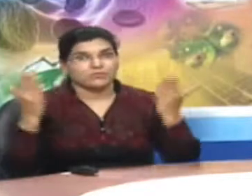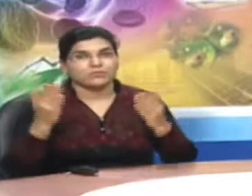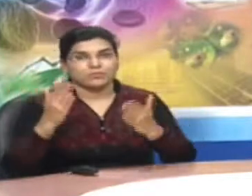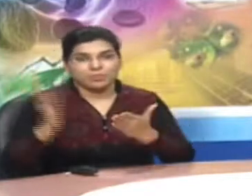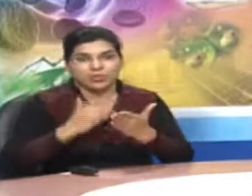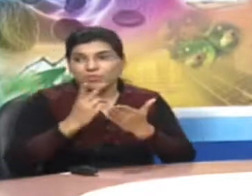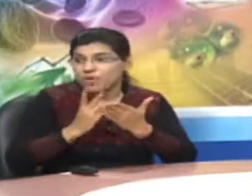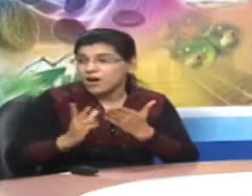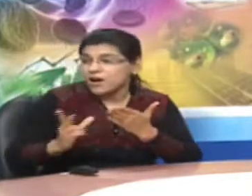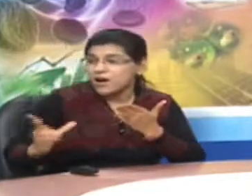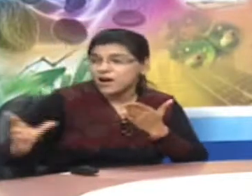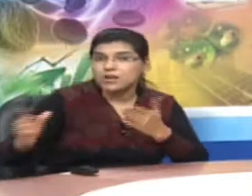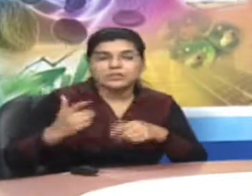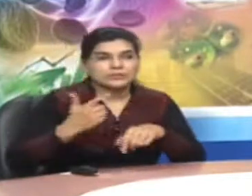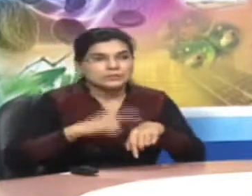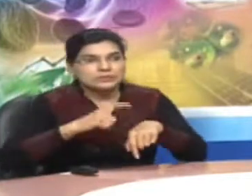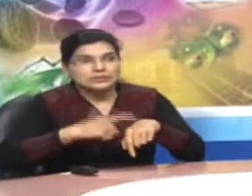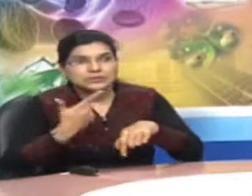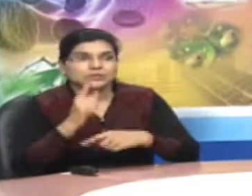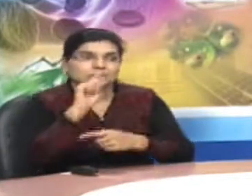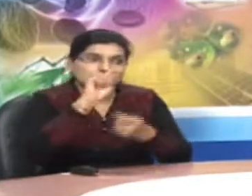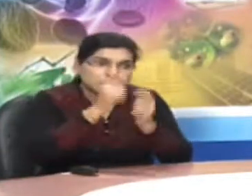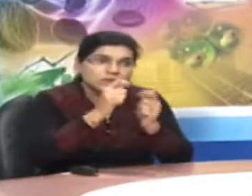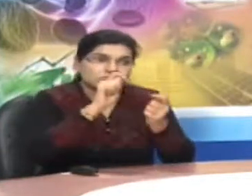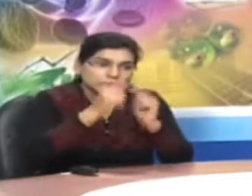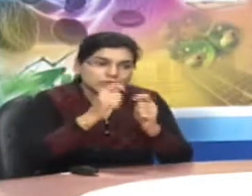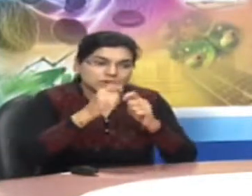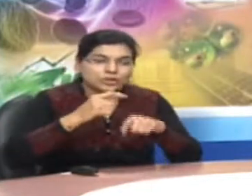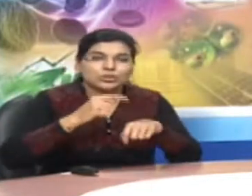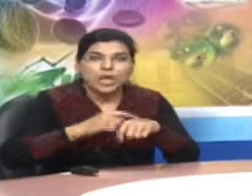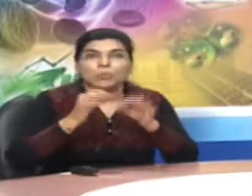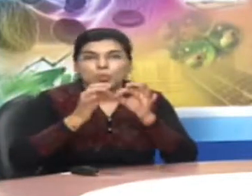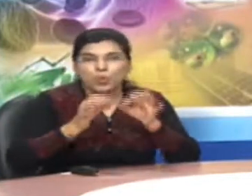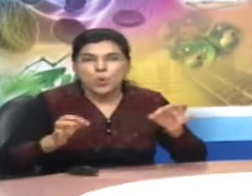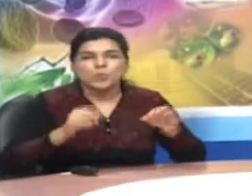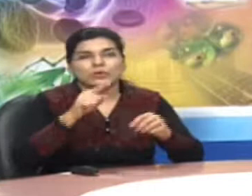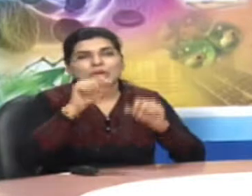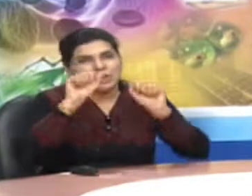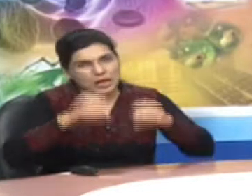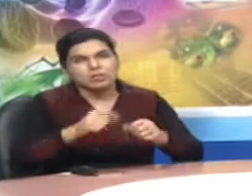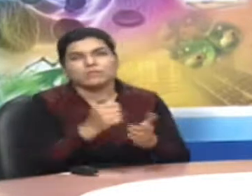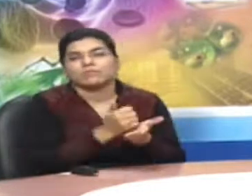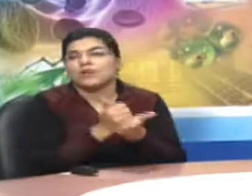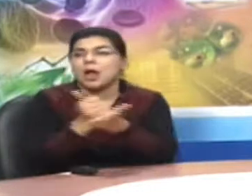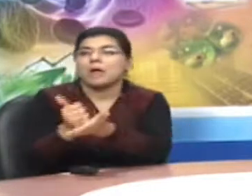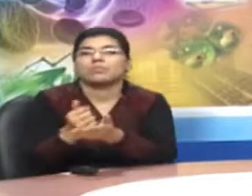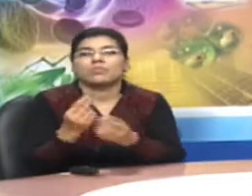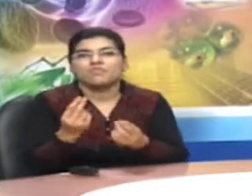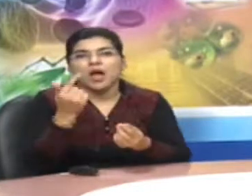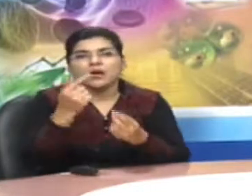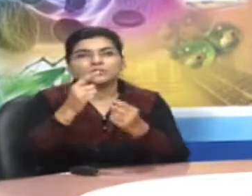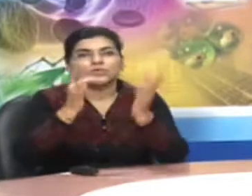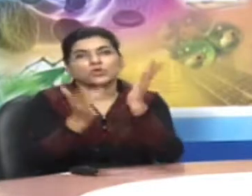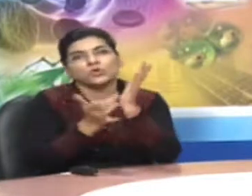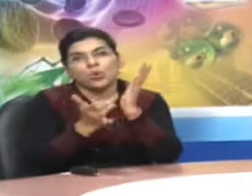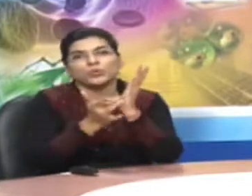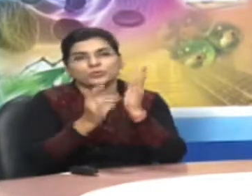It is very useful feature and it avoids time waste and it is quick and